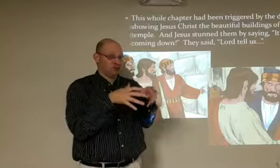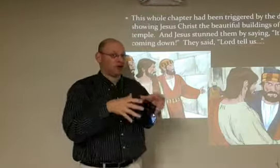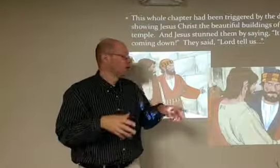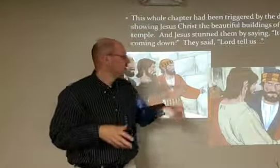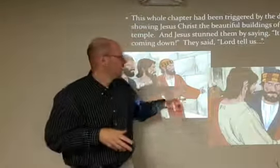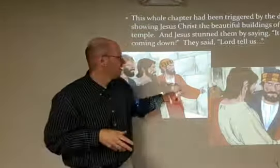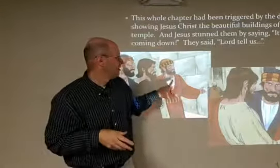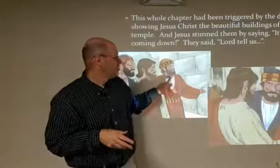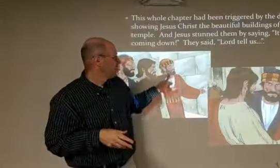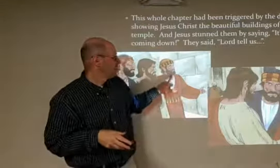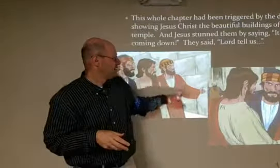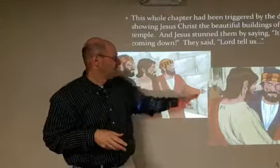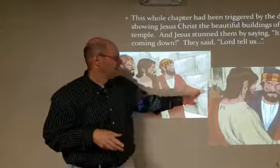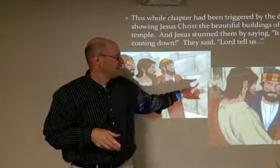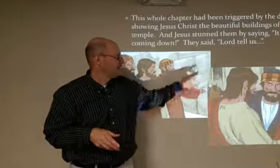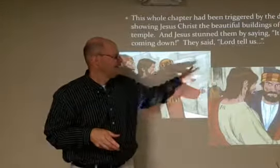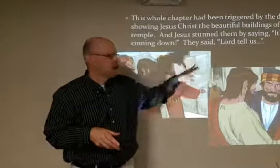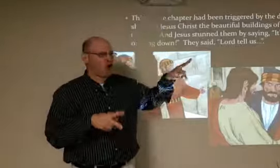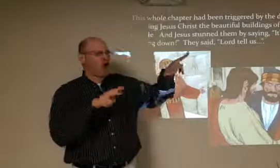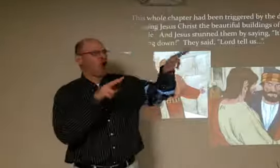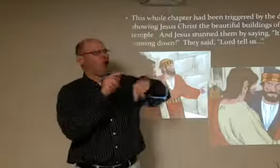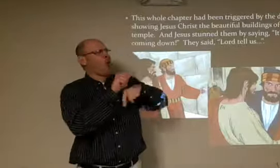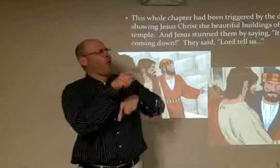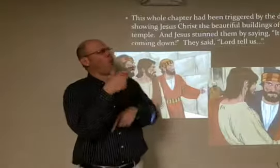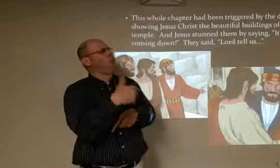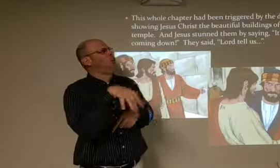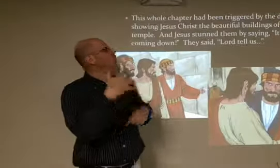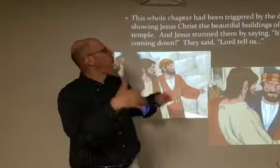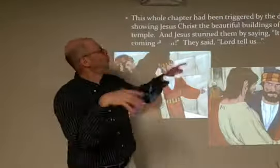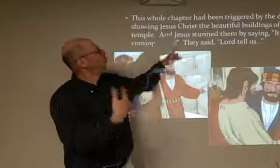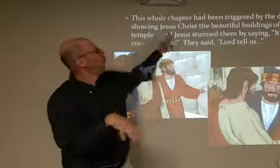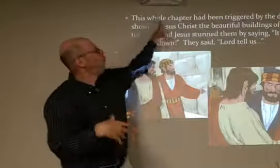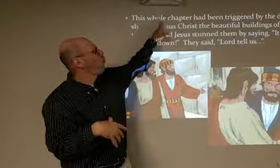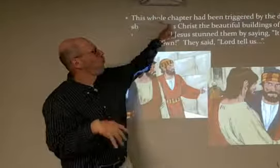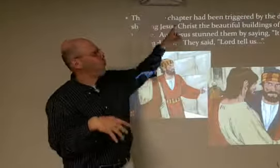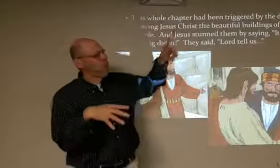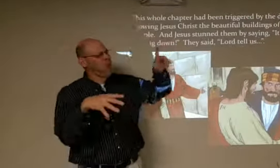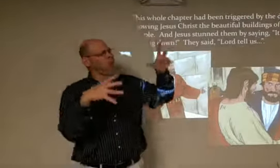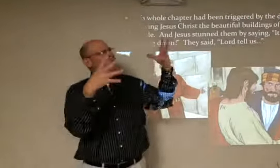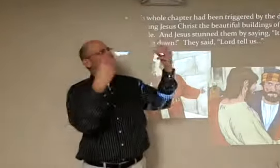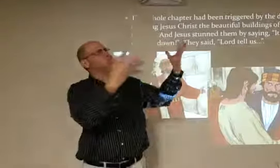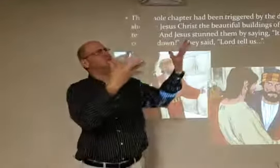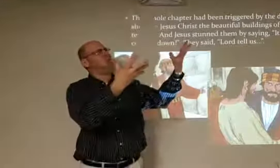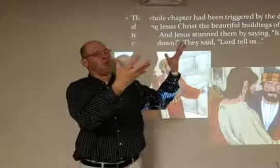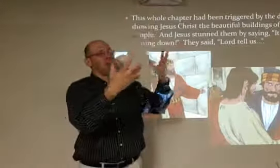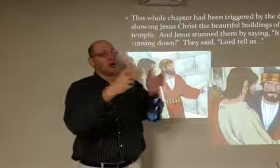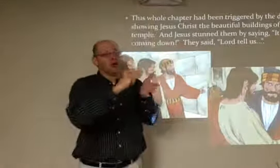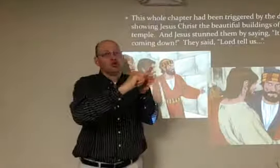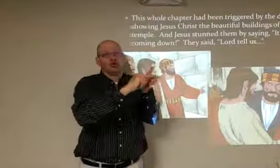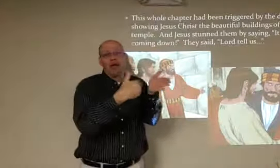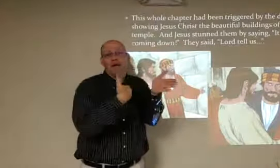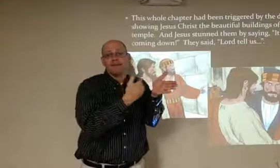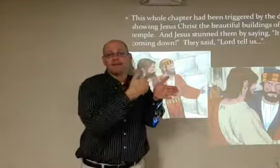The disciples was walking with Jesus. And they said, oh, look at the temple, how beautiful, and yada, yada.